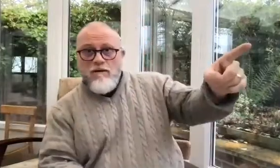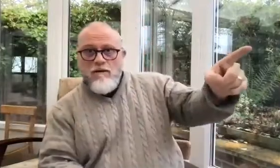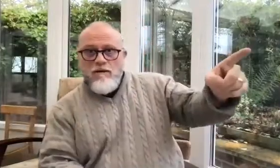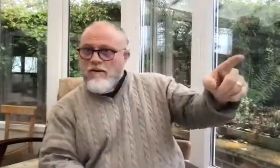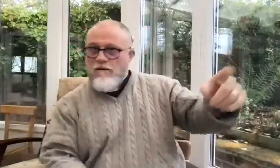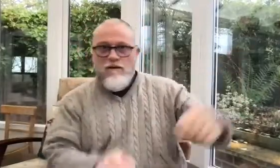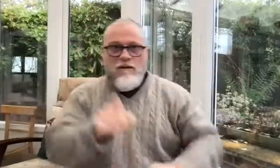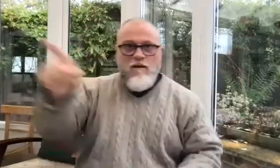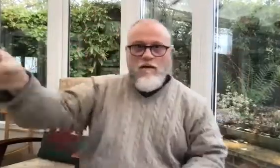America,